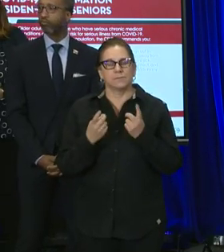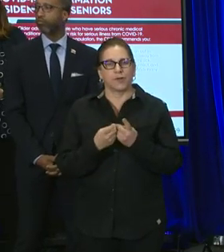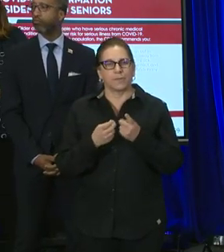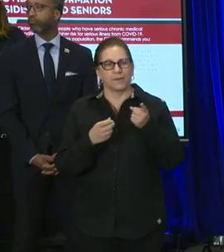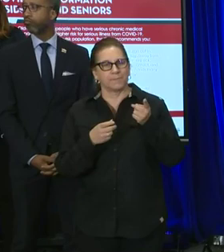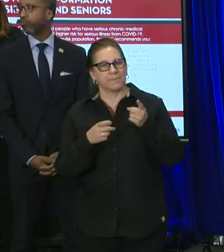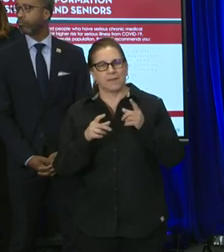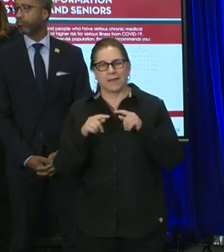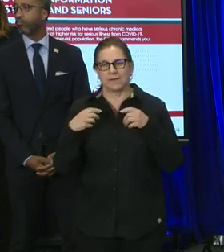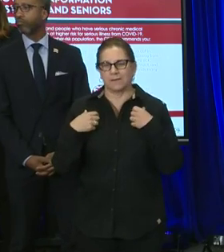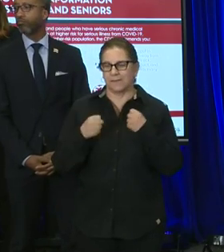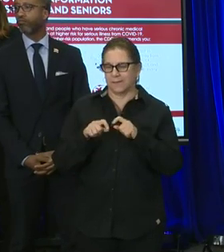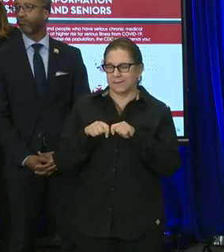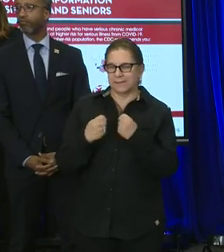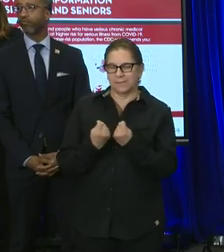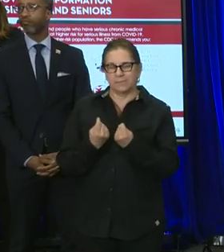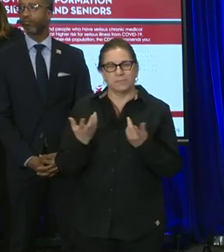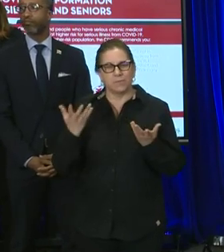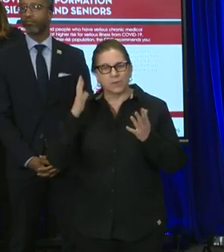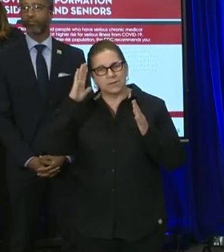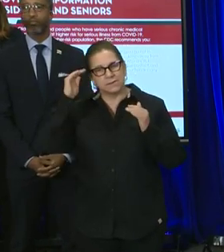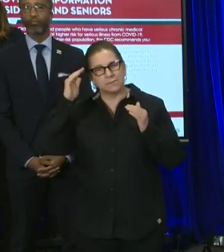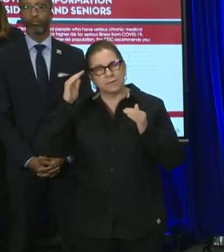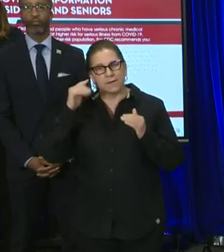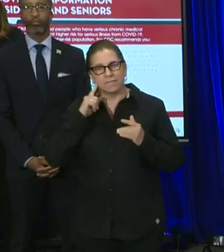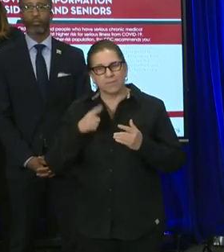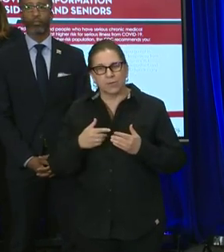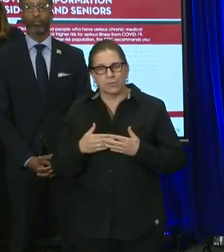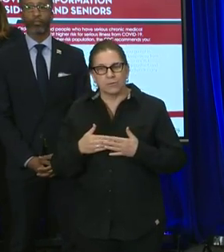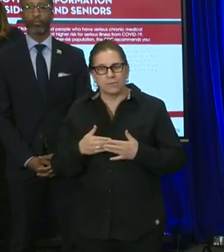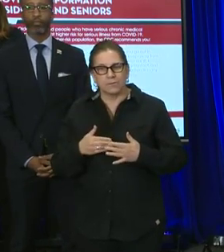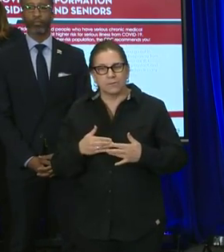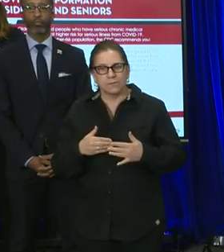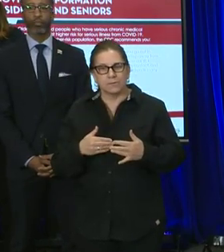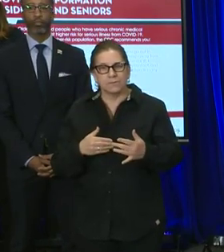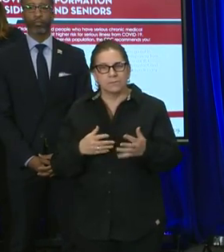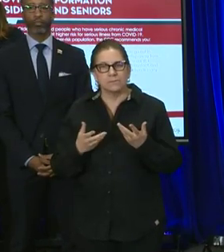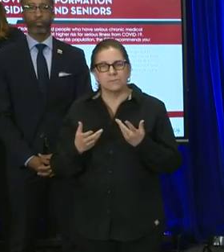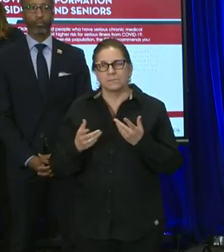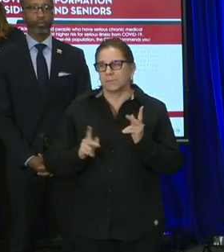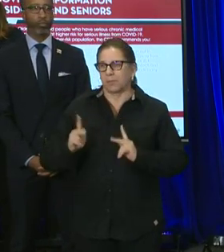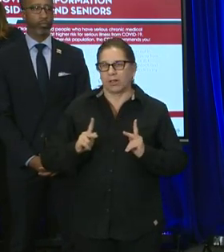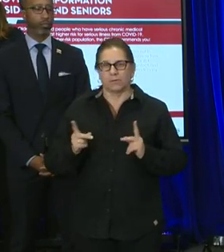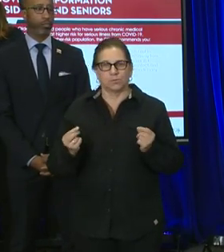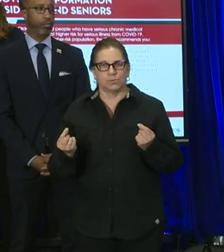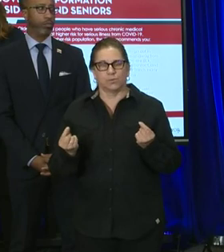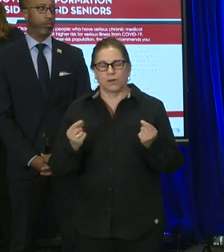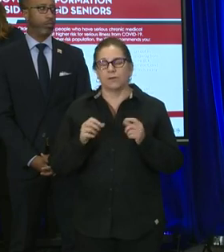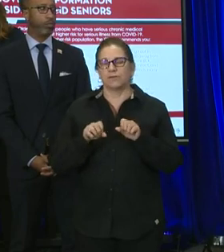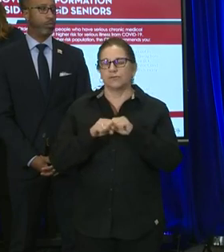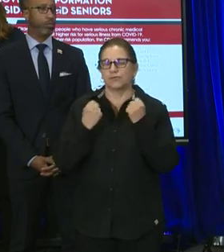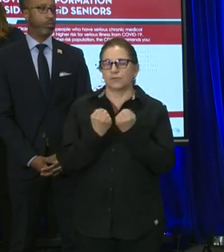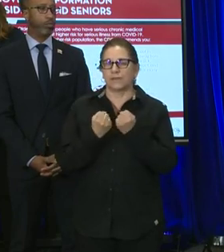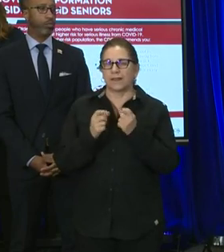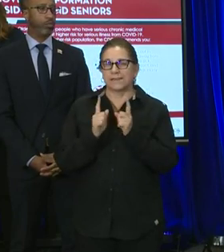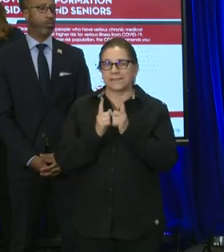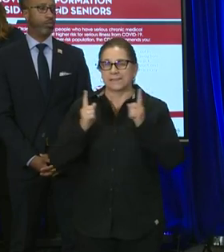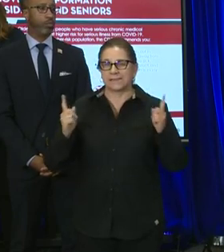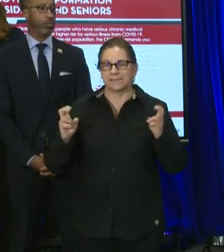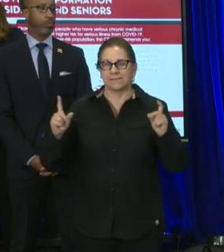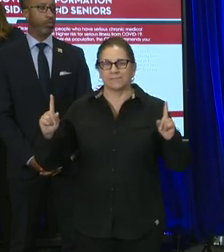of continued social distancing, that I am modifying